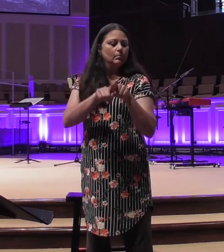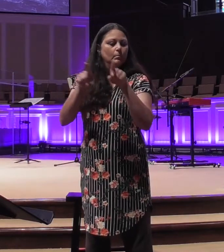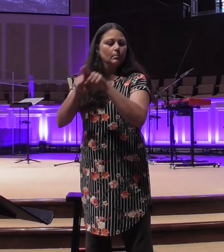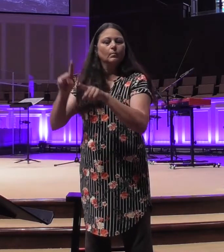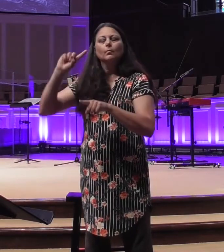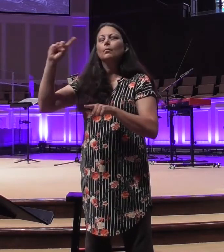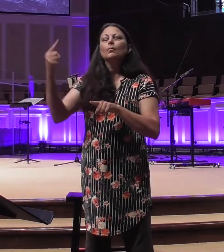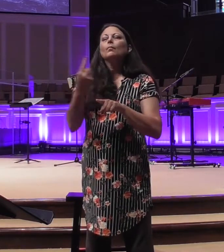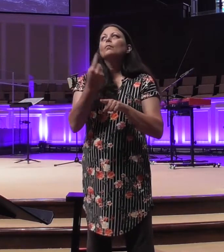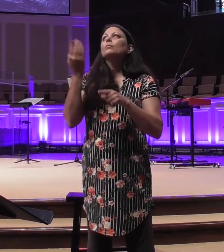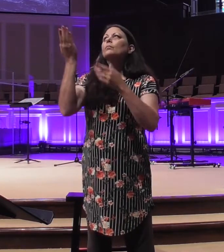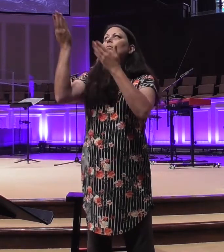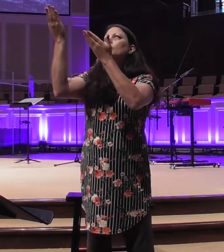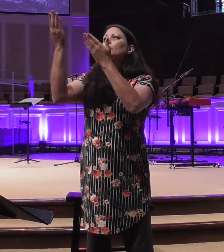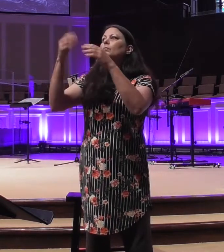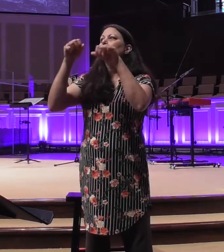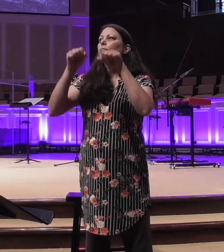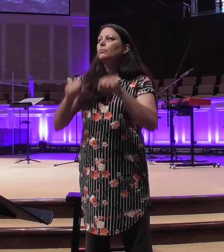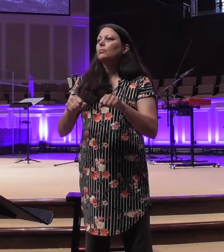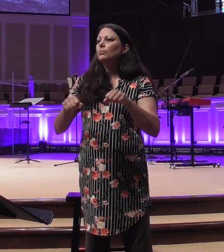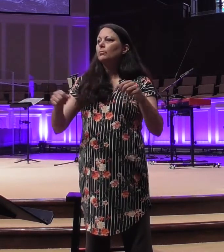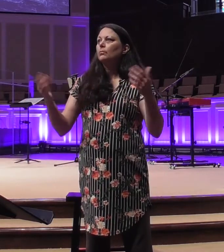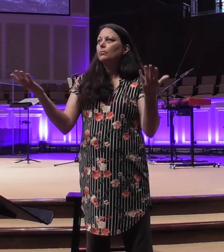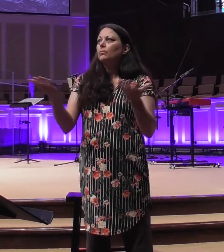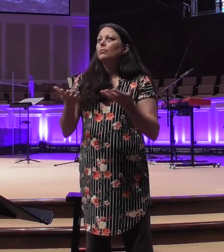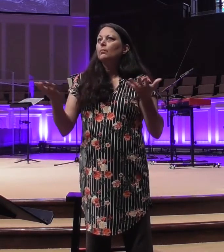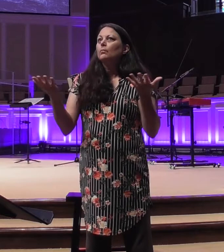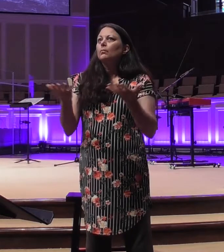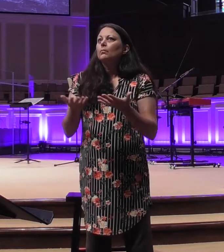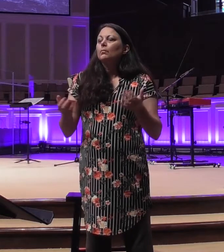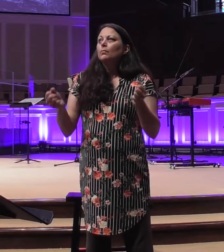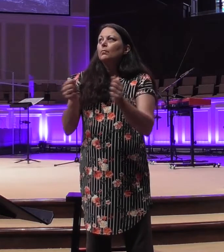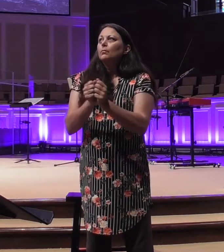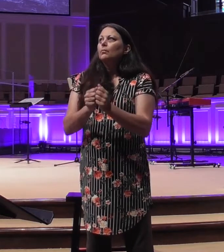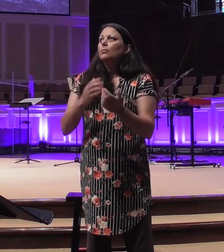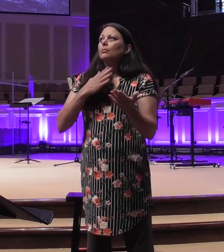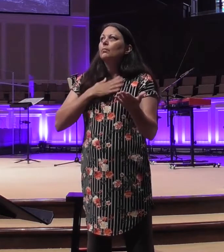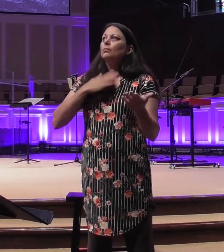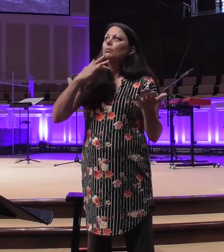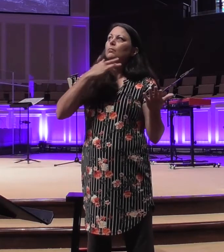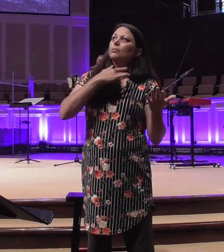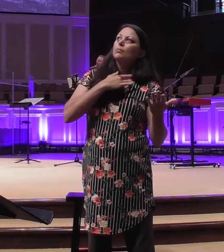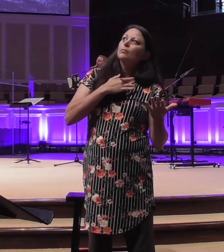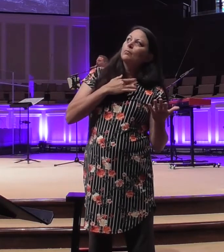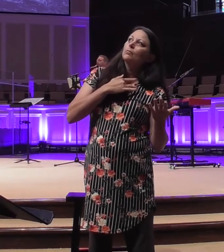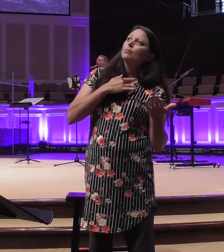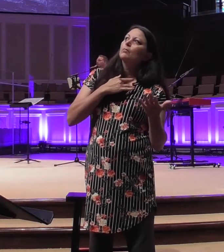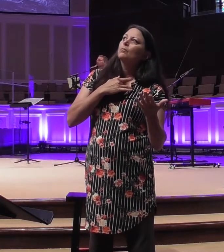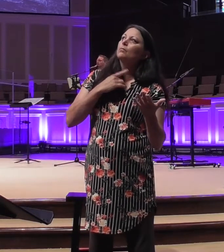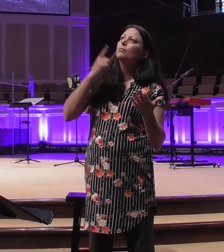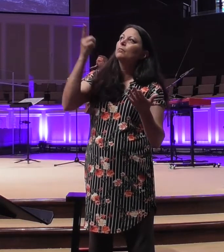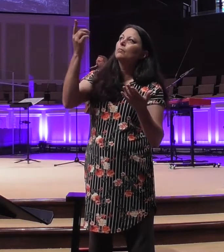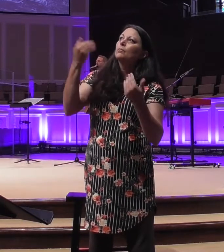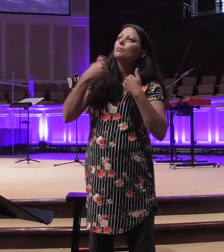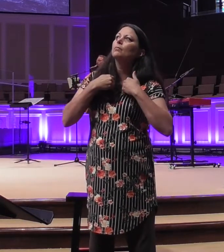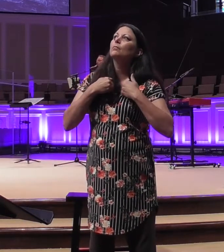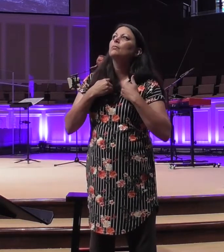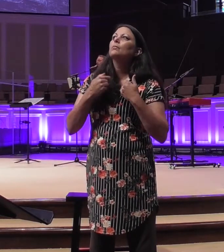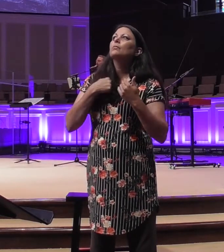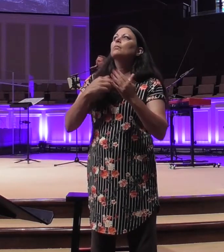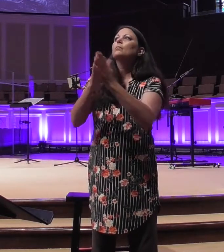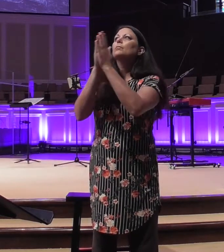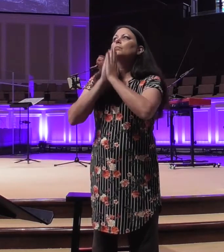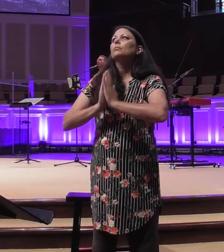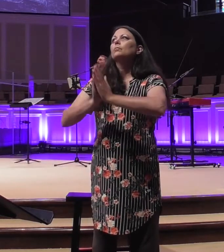We're here with my heart in your hands. So Father, I pray, make me